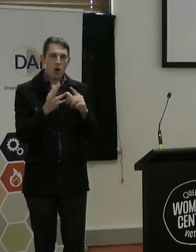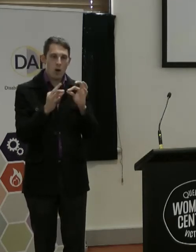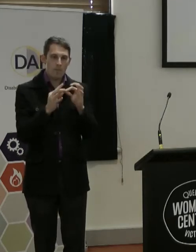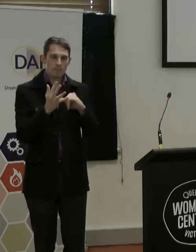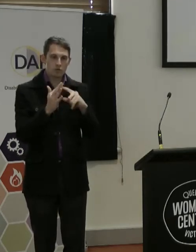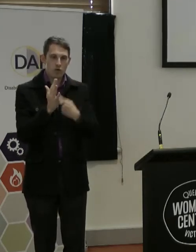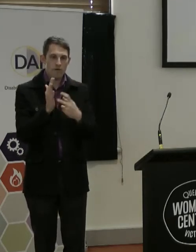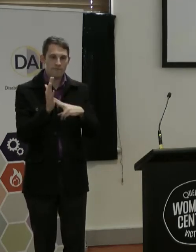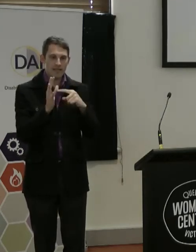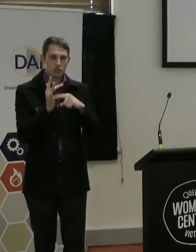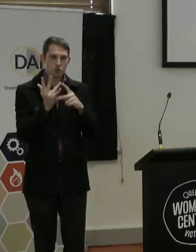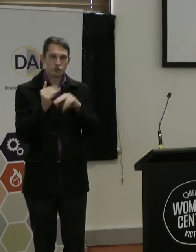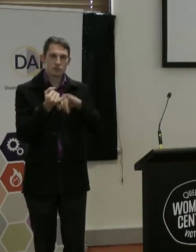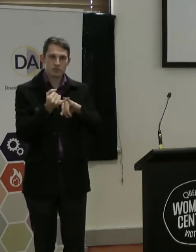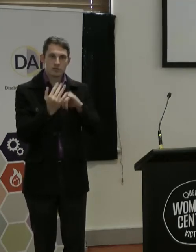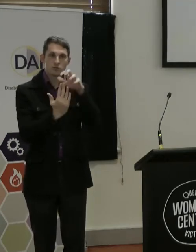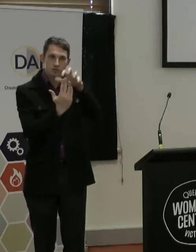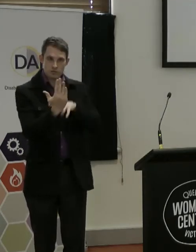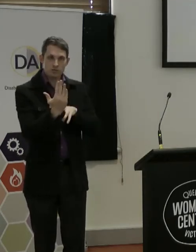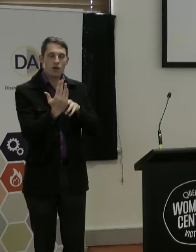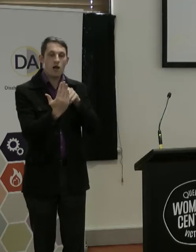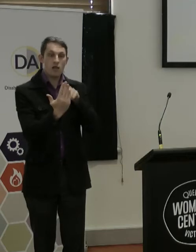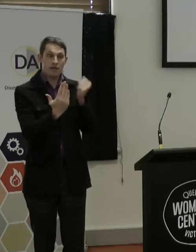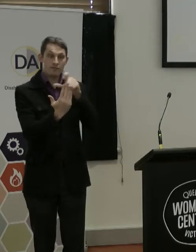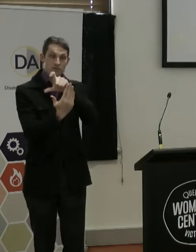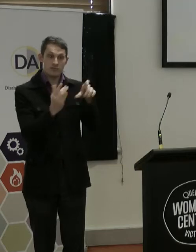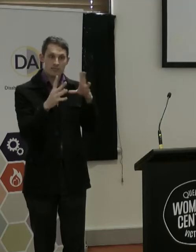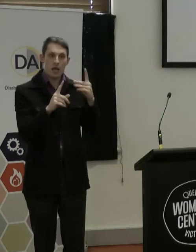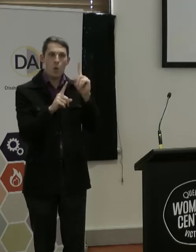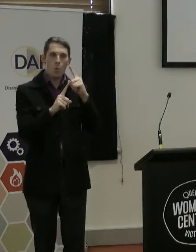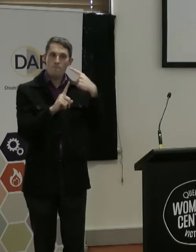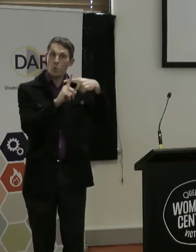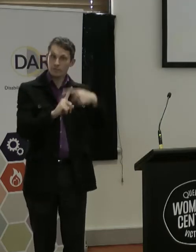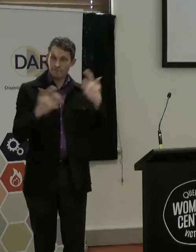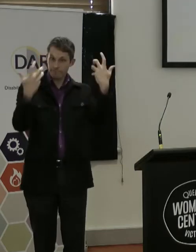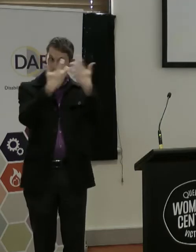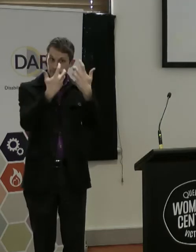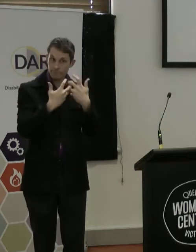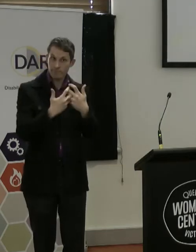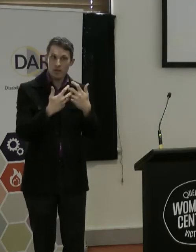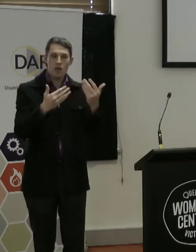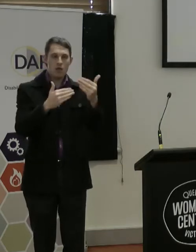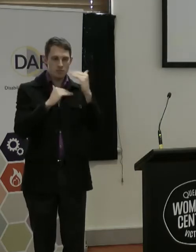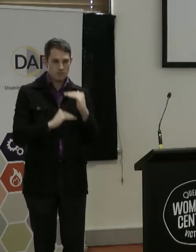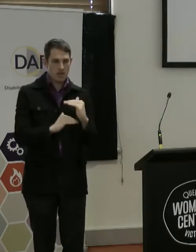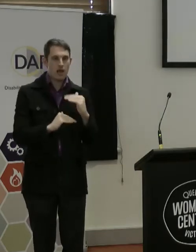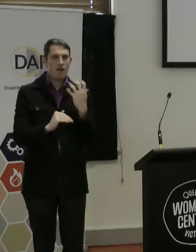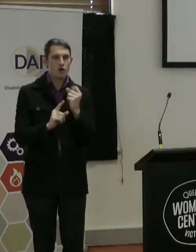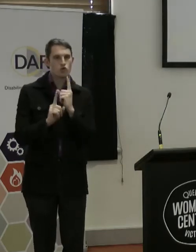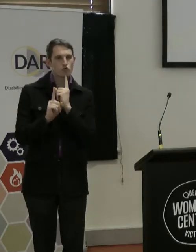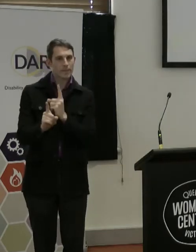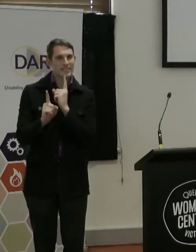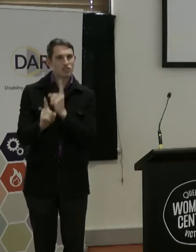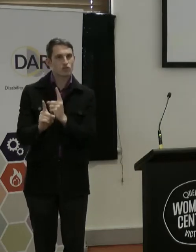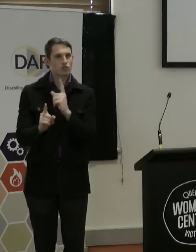of upholding the rights of people with disability, and they also set out a number of recommendations in terms of what needs to happen in this